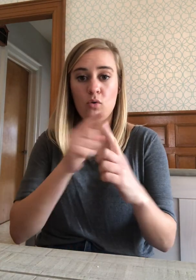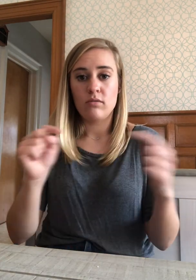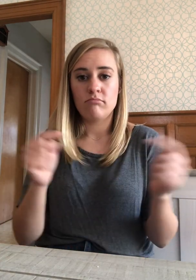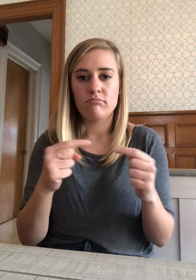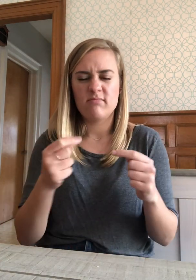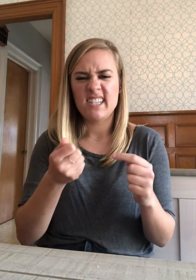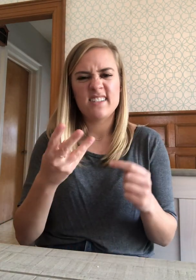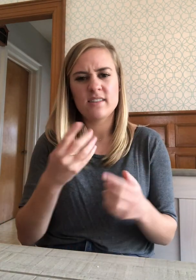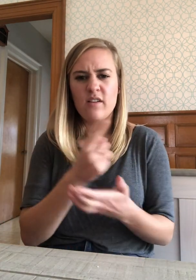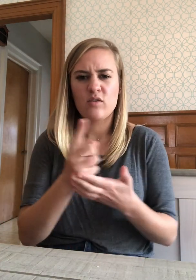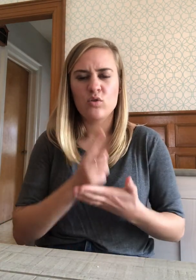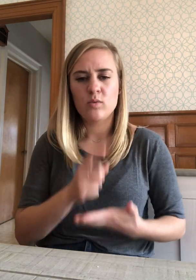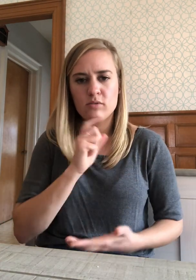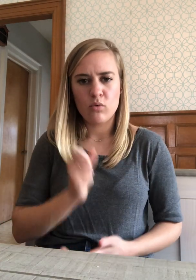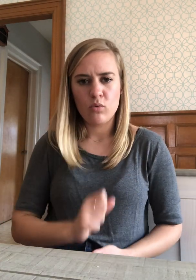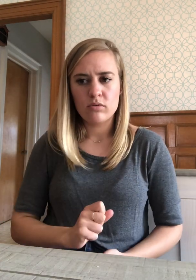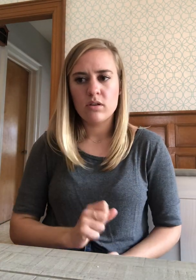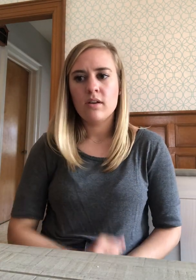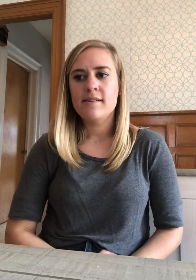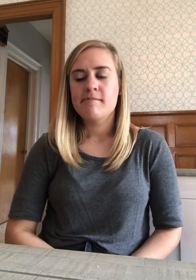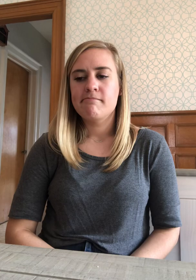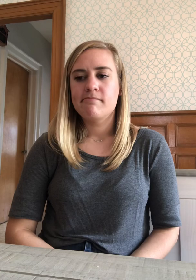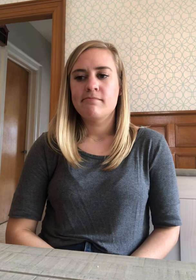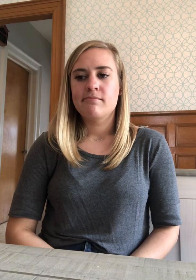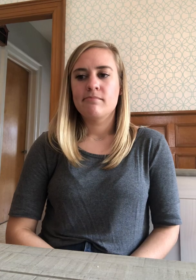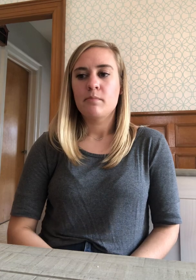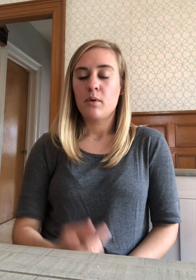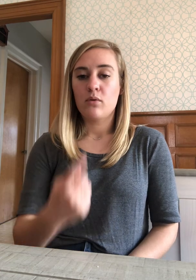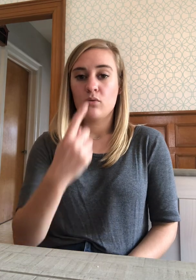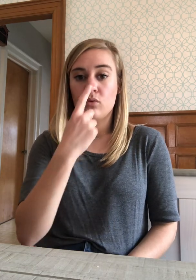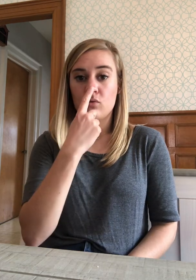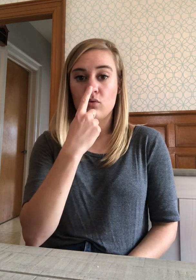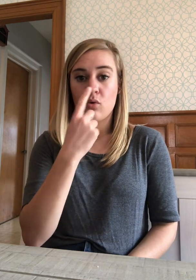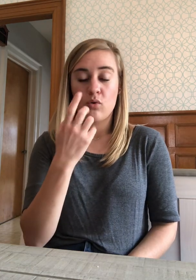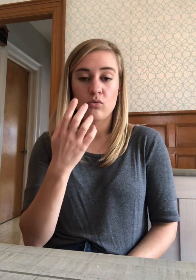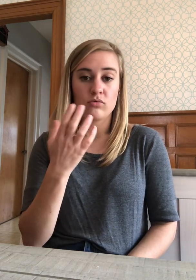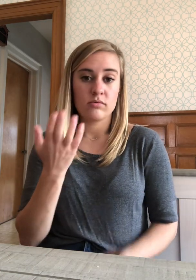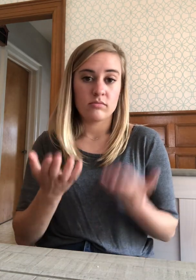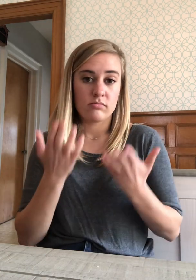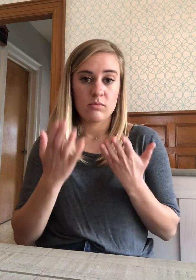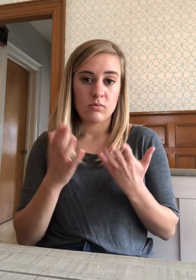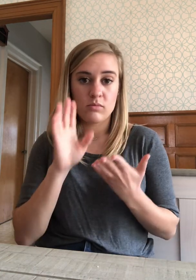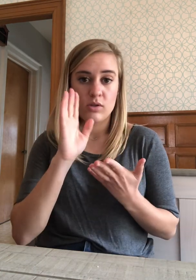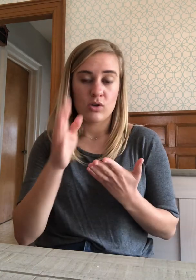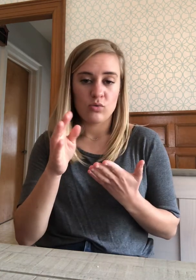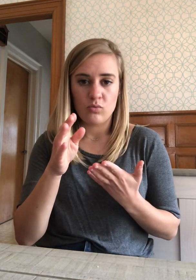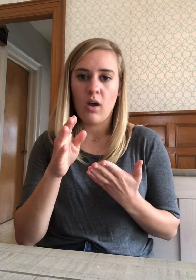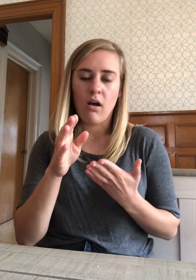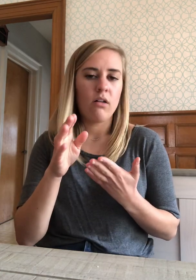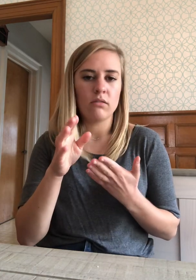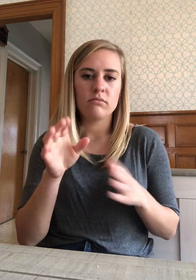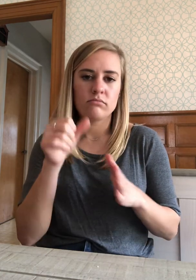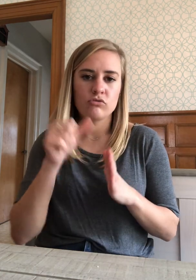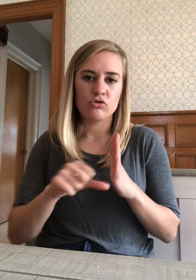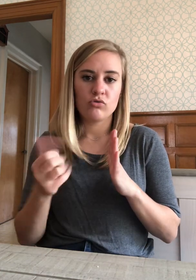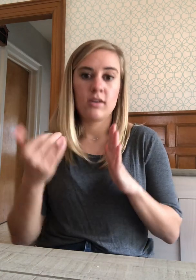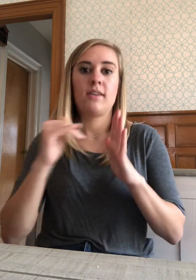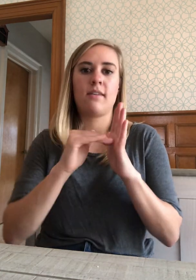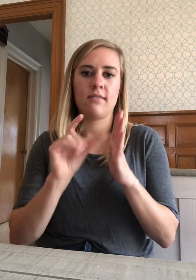old. So the nose is probably going to be something that gets revised later. But in the short haul, we want to get the